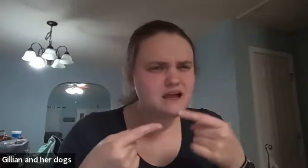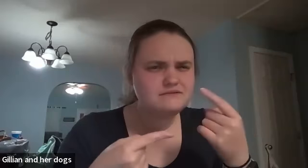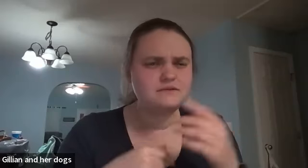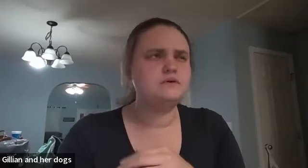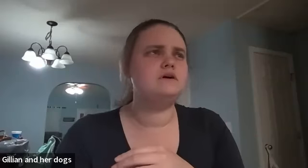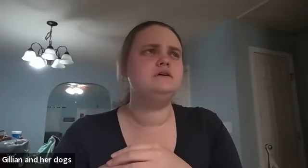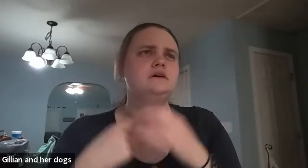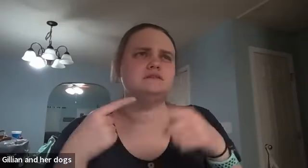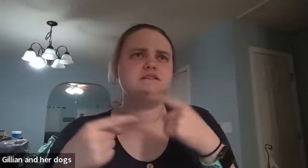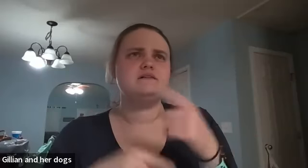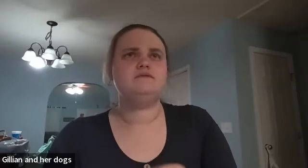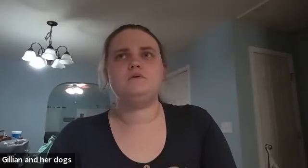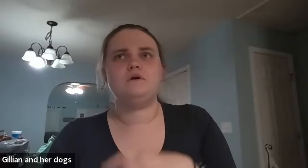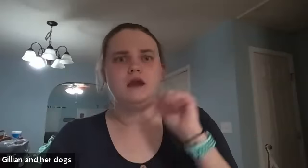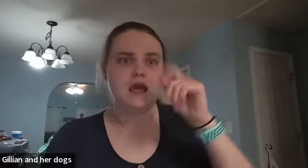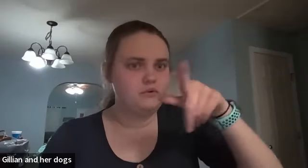sign for apple,